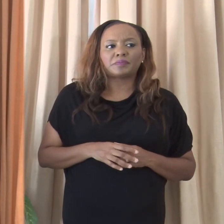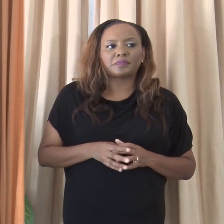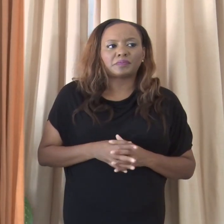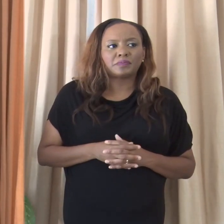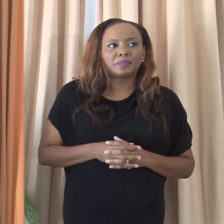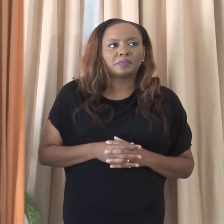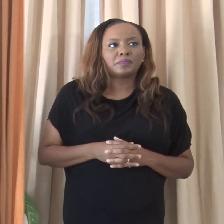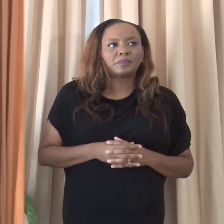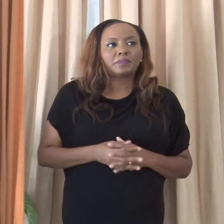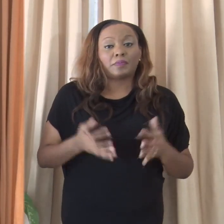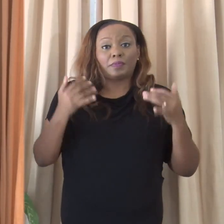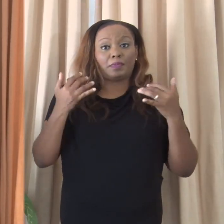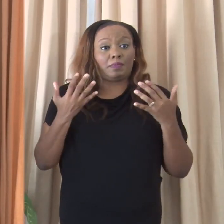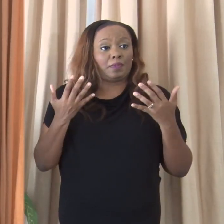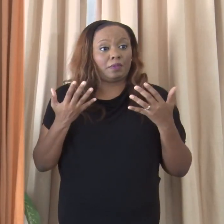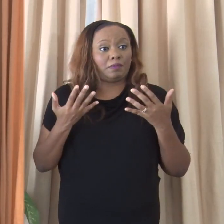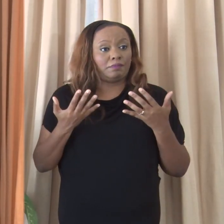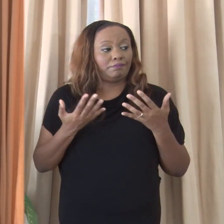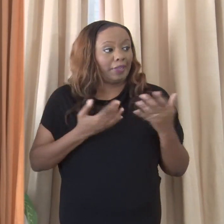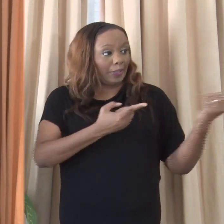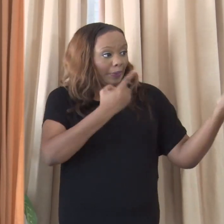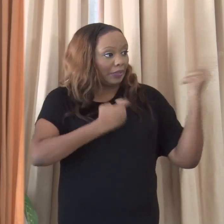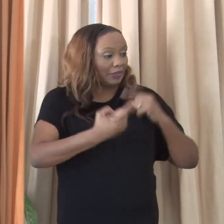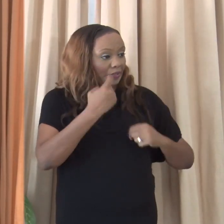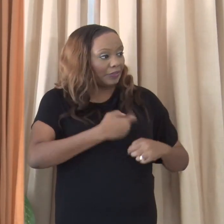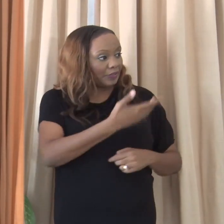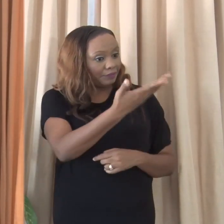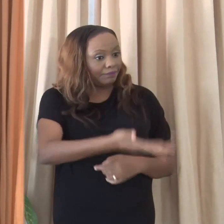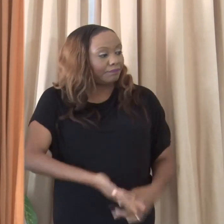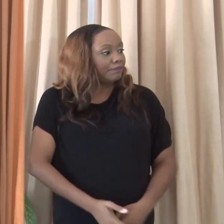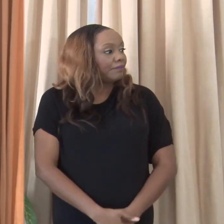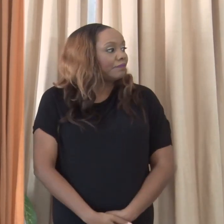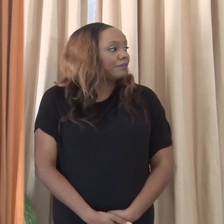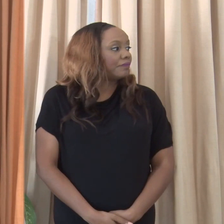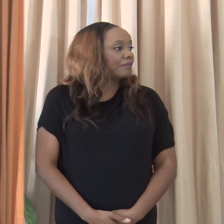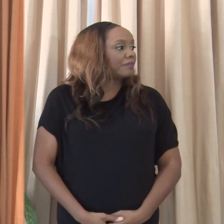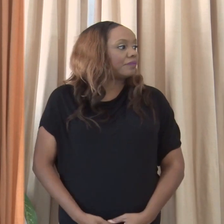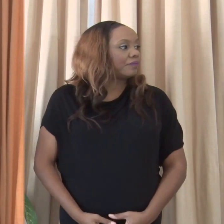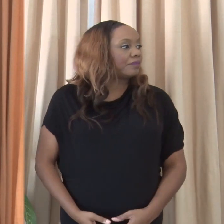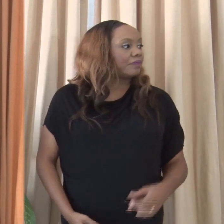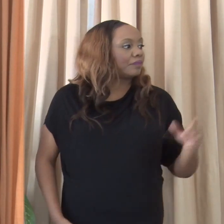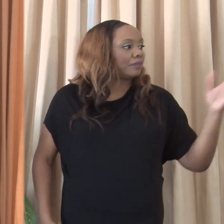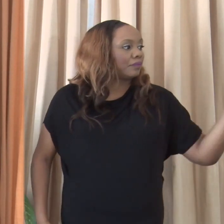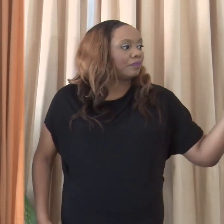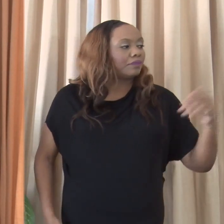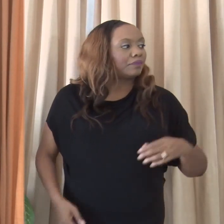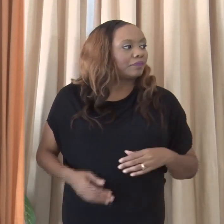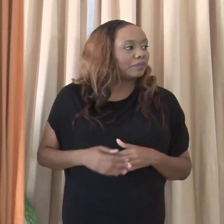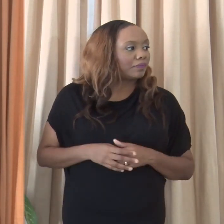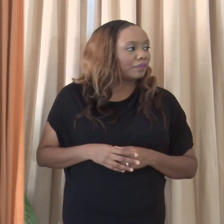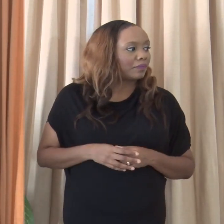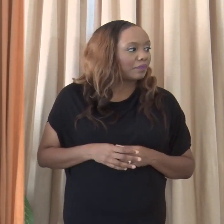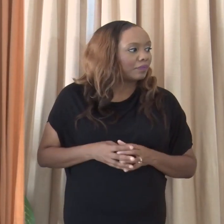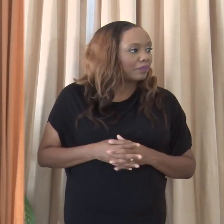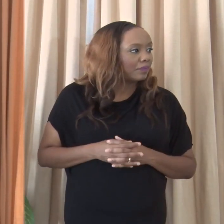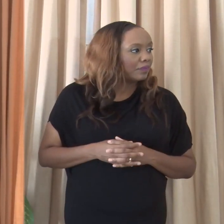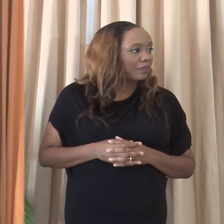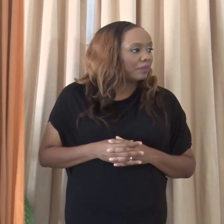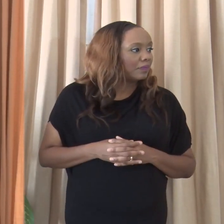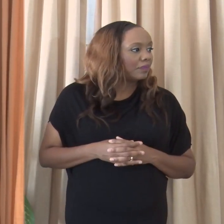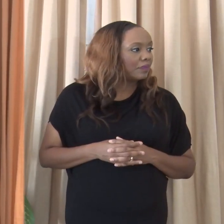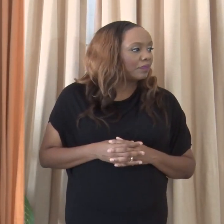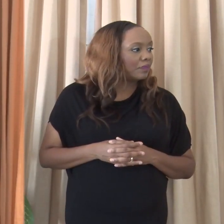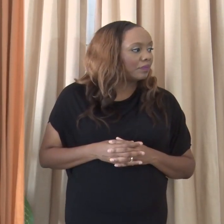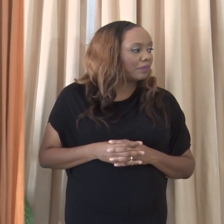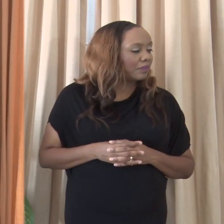I would now wish to open the floor for any questions. You spoke about the